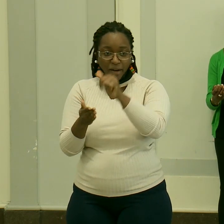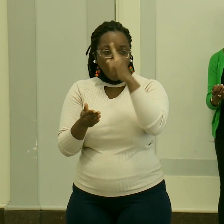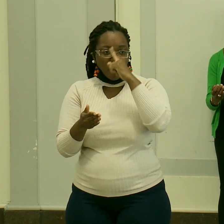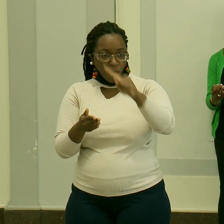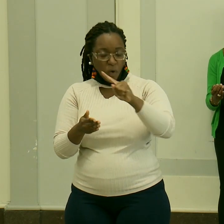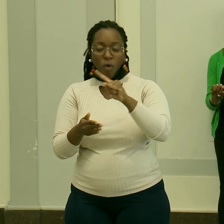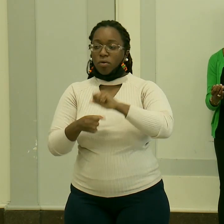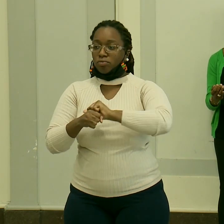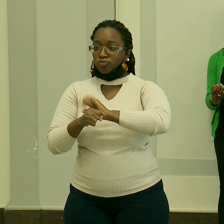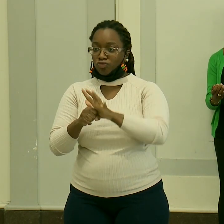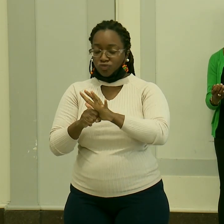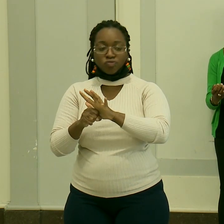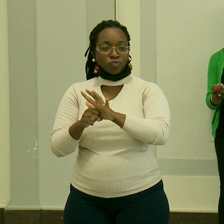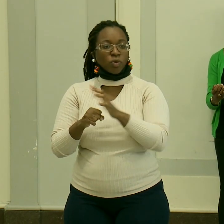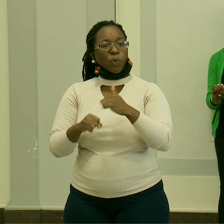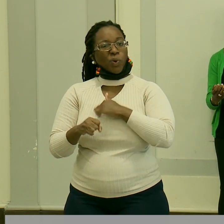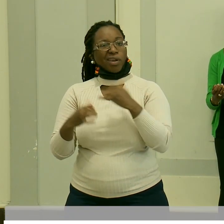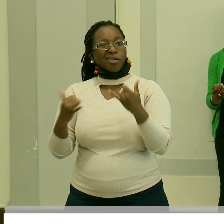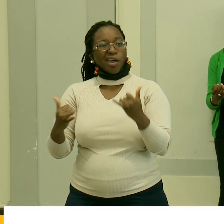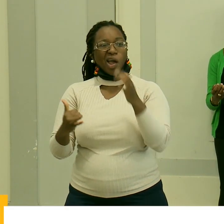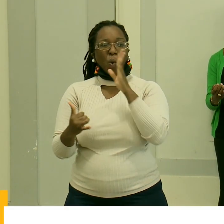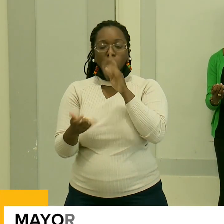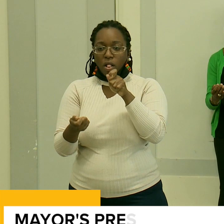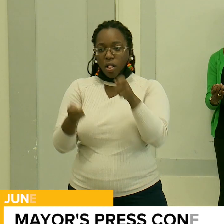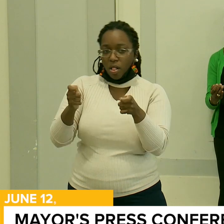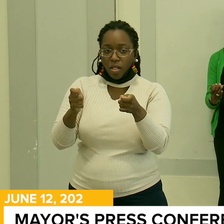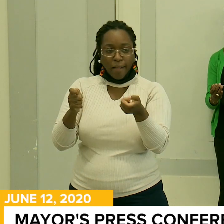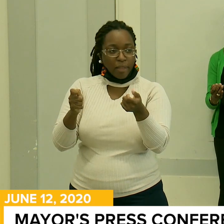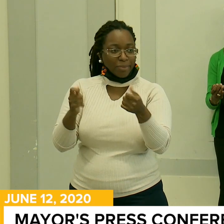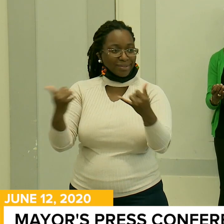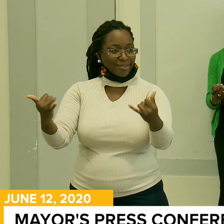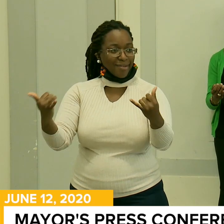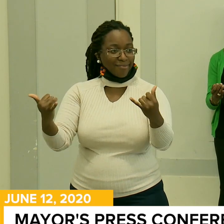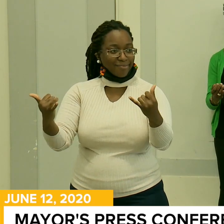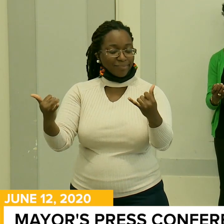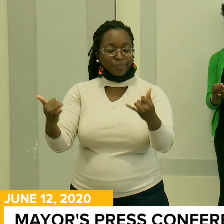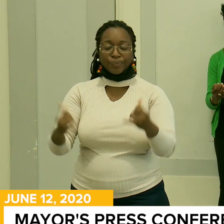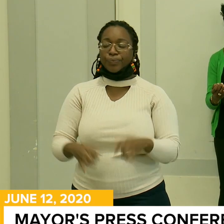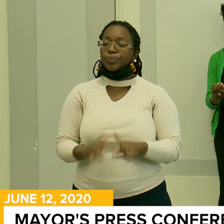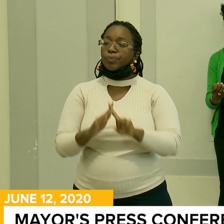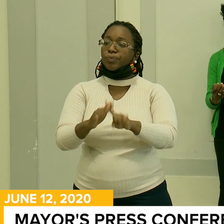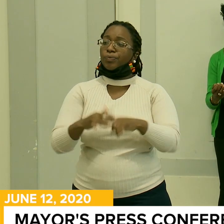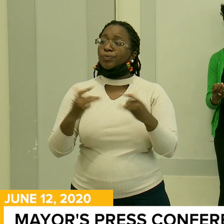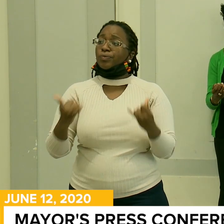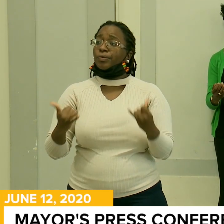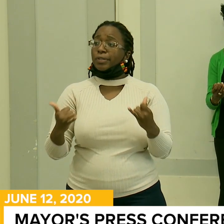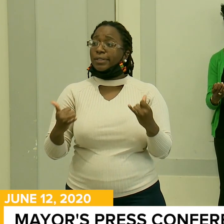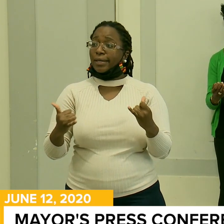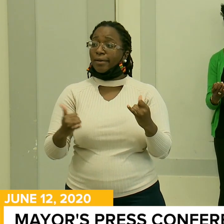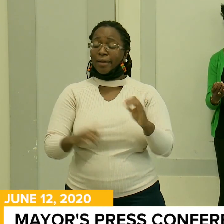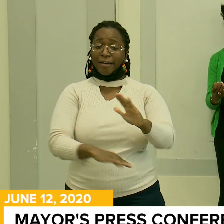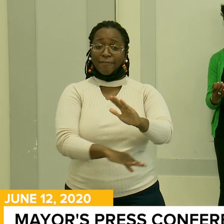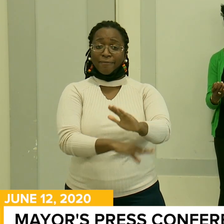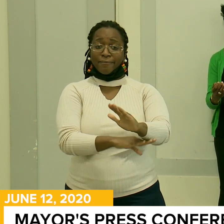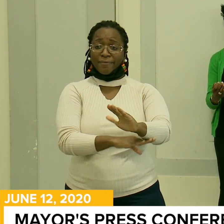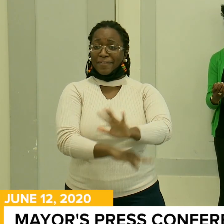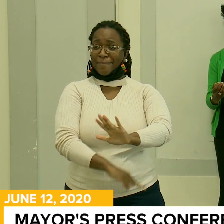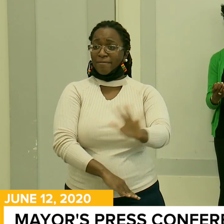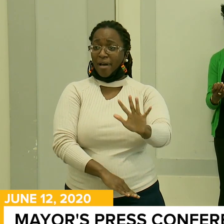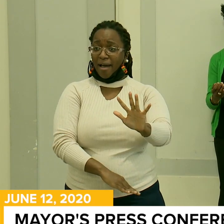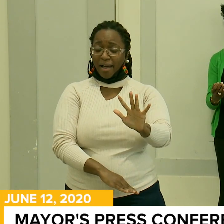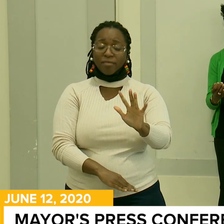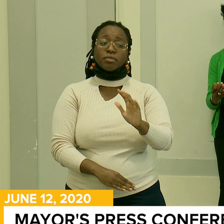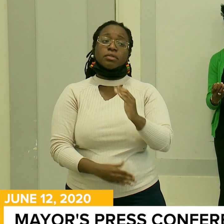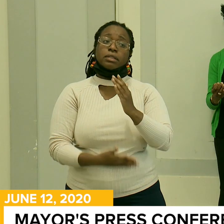feel comfortable making another modification today. Effective today at 5 p.m., non-essential retail